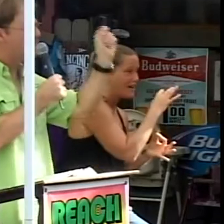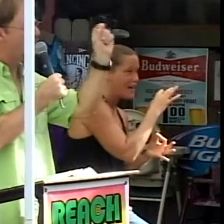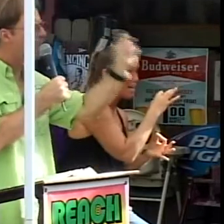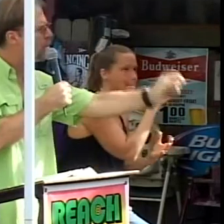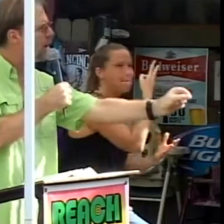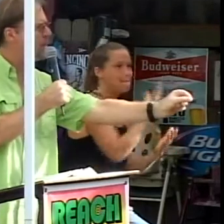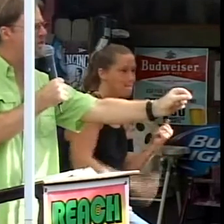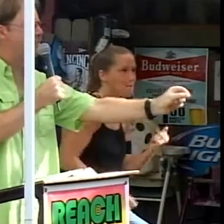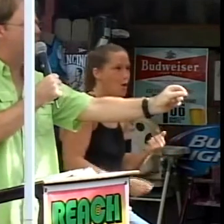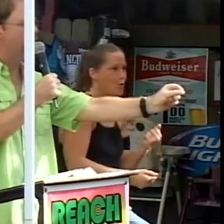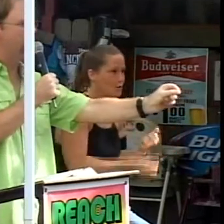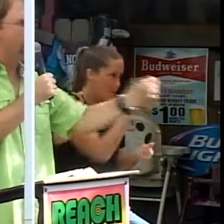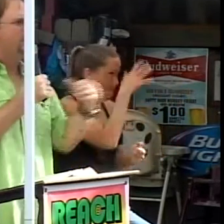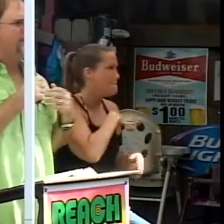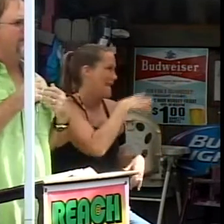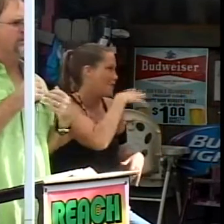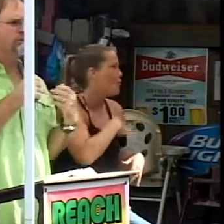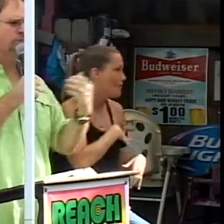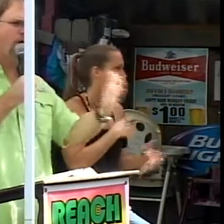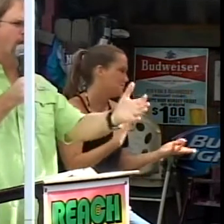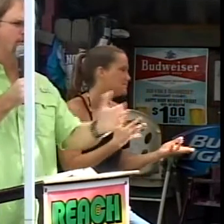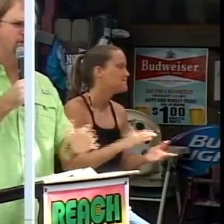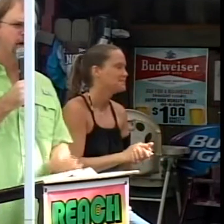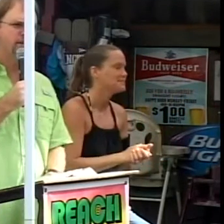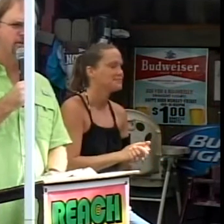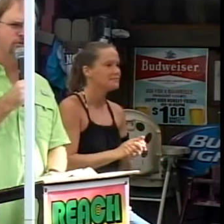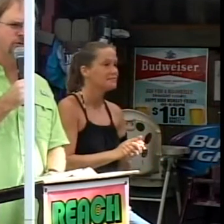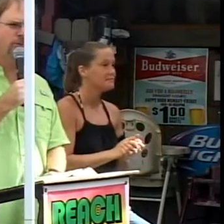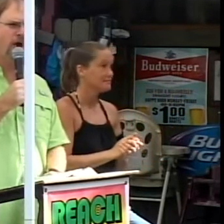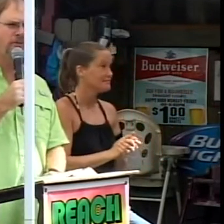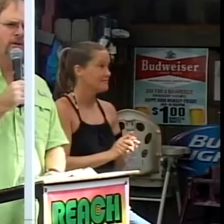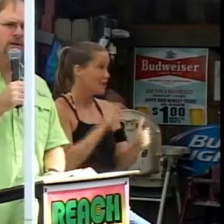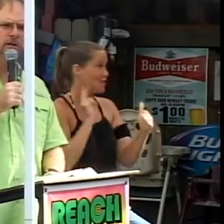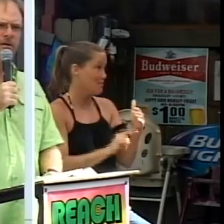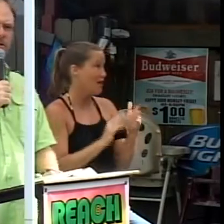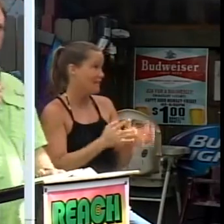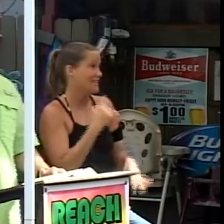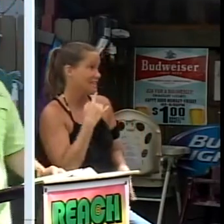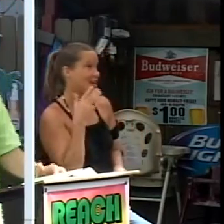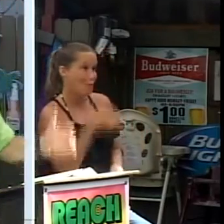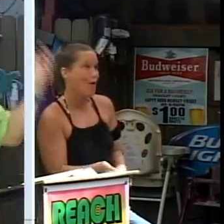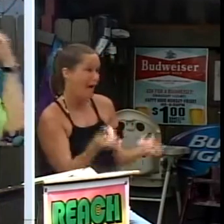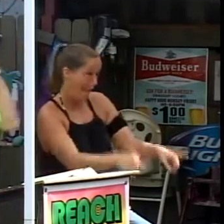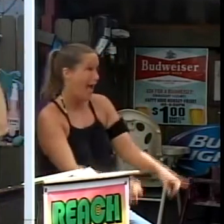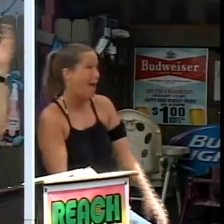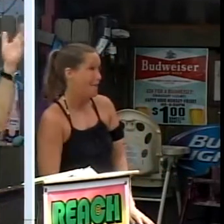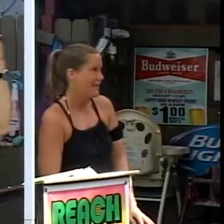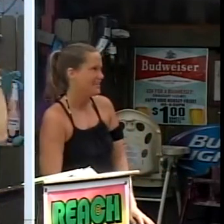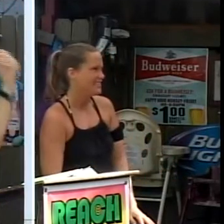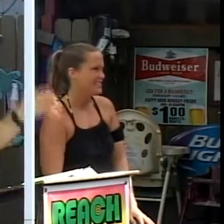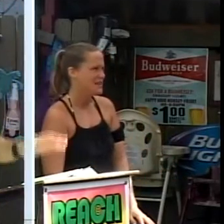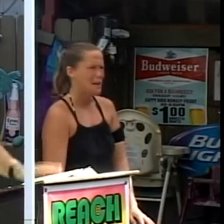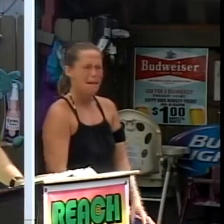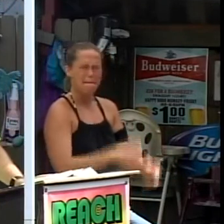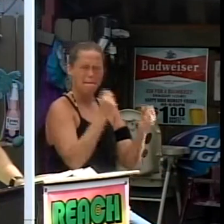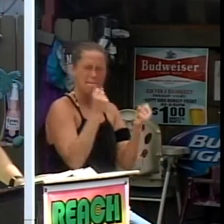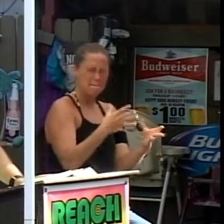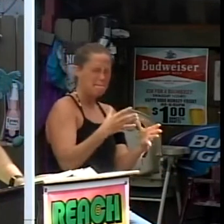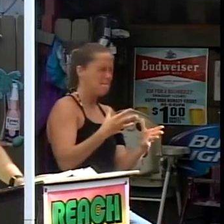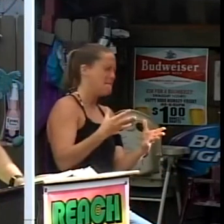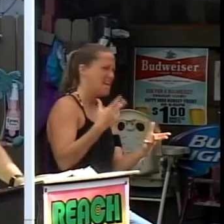daughters, I'm going to pour out my Spirit." This was prophesied through the prophet hundreds of years